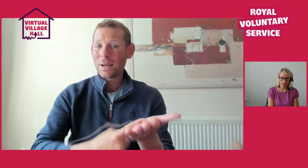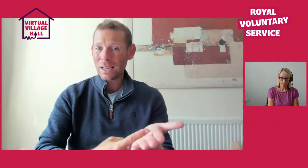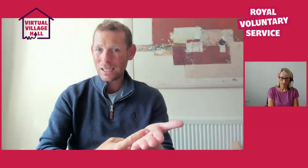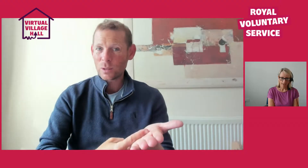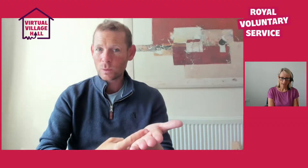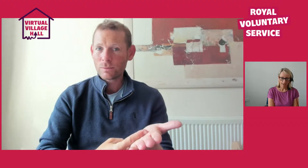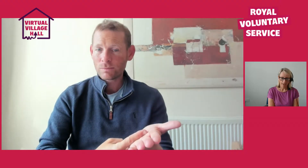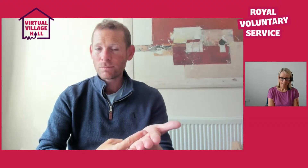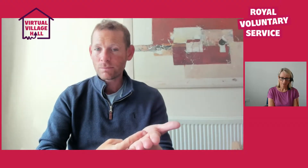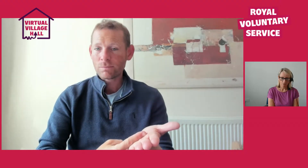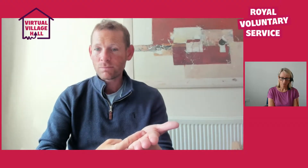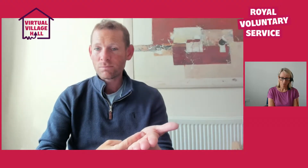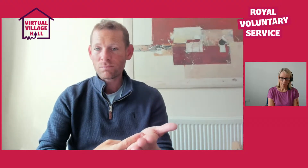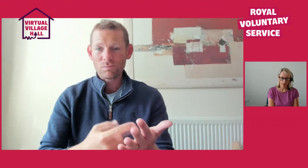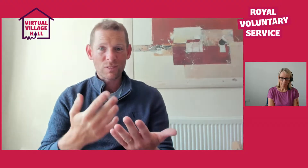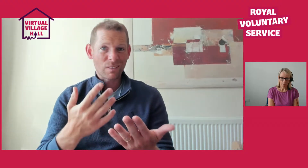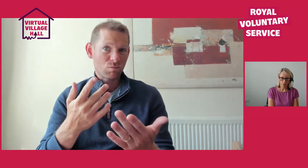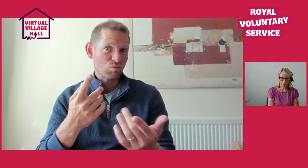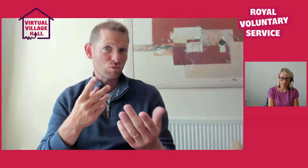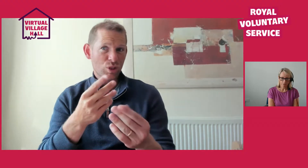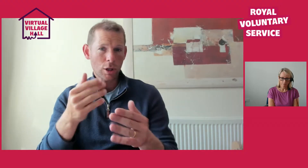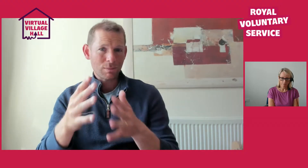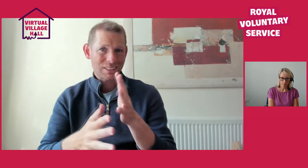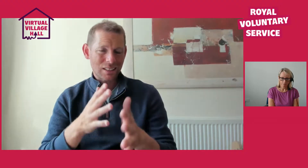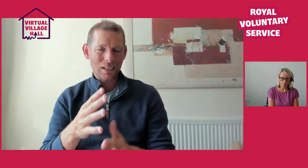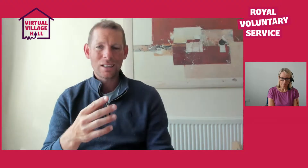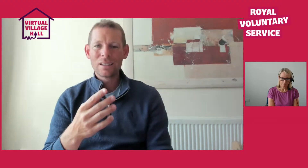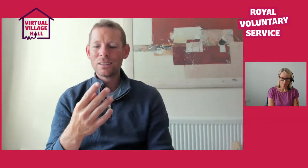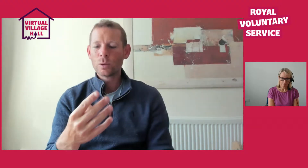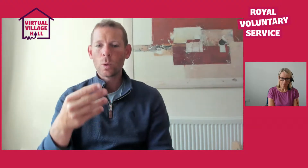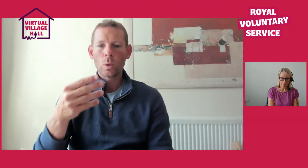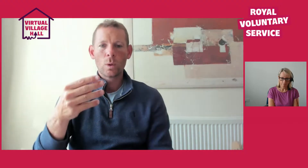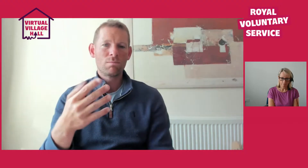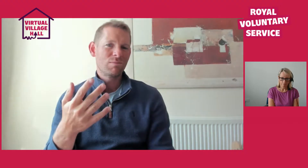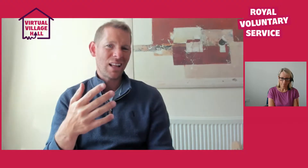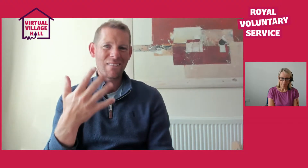So again, 9 or £9.